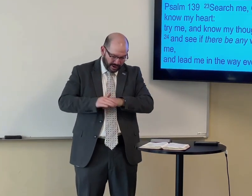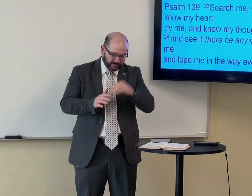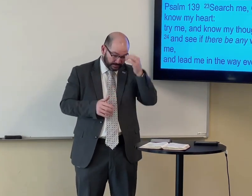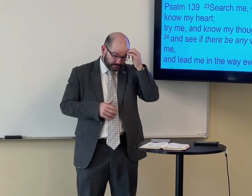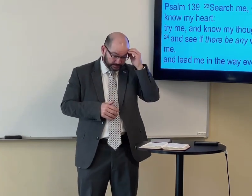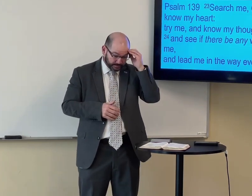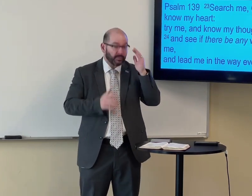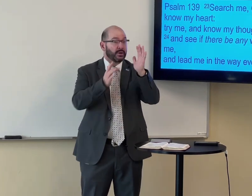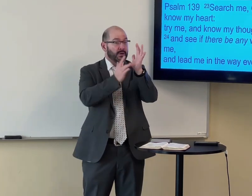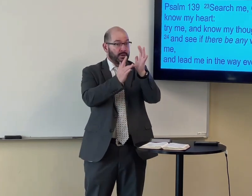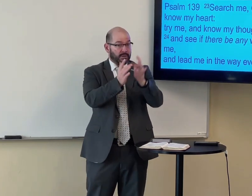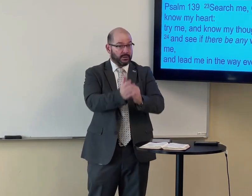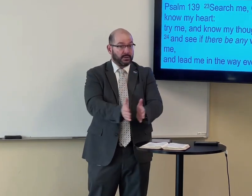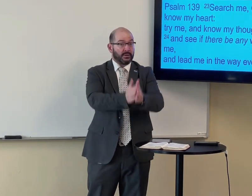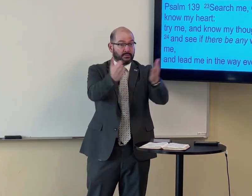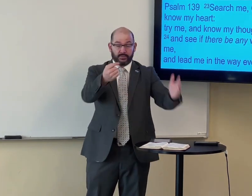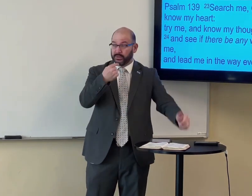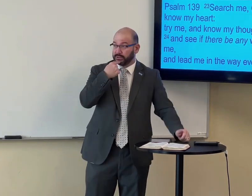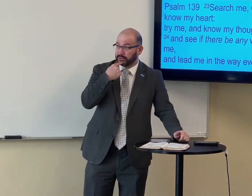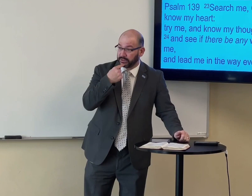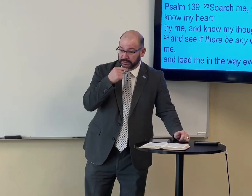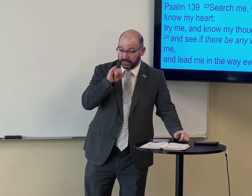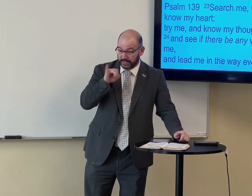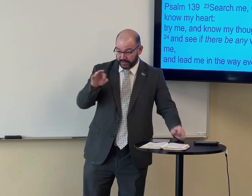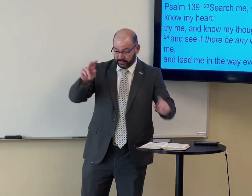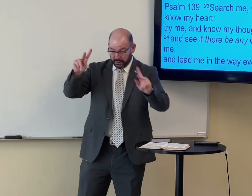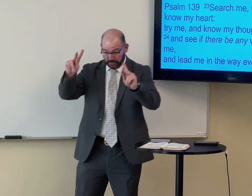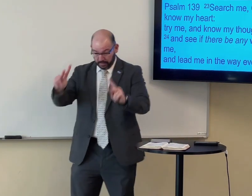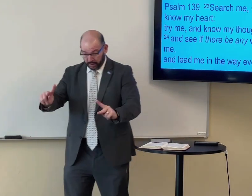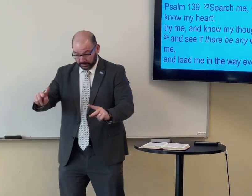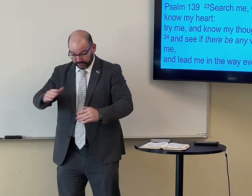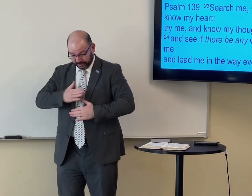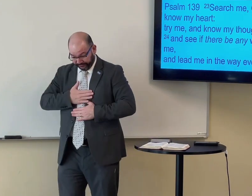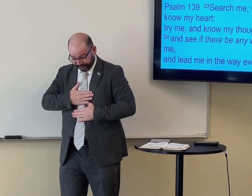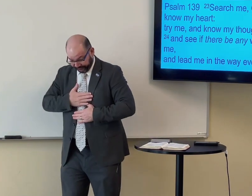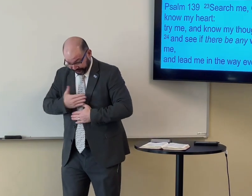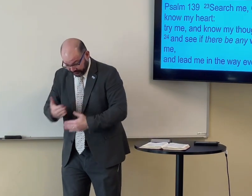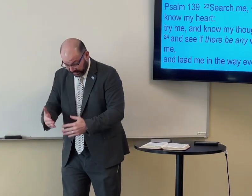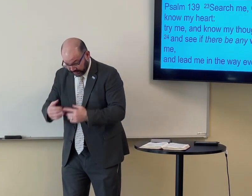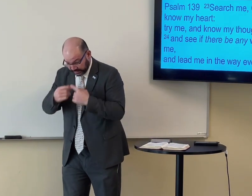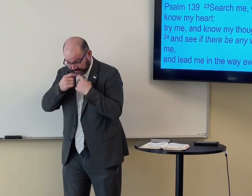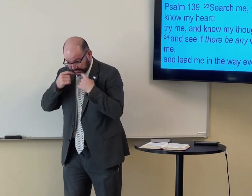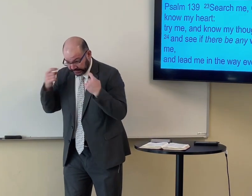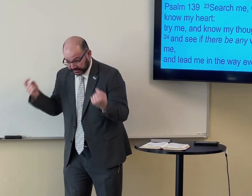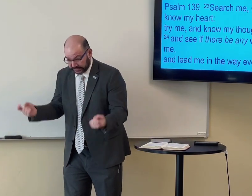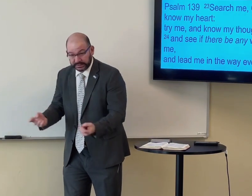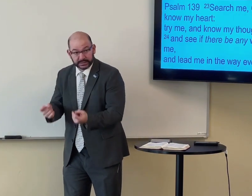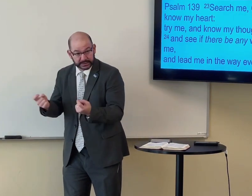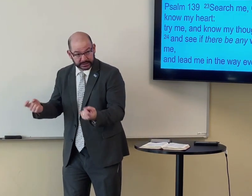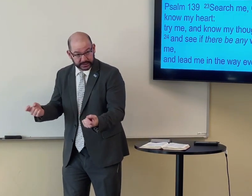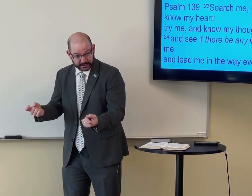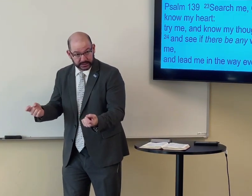not to hide or cover things. The Bible says, if a person confesses his sin,